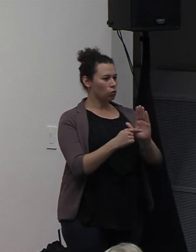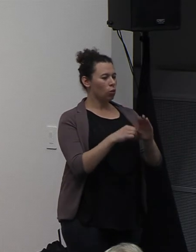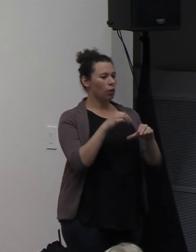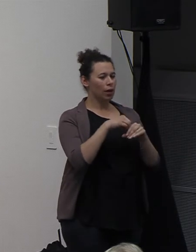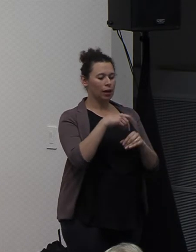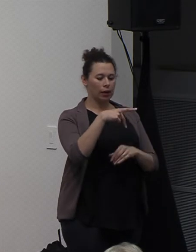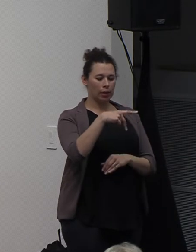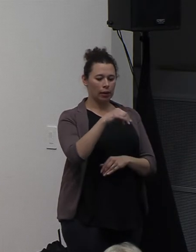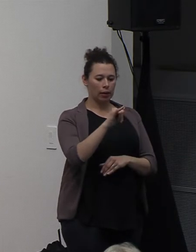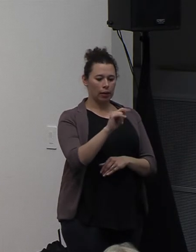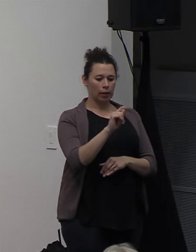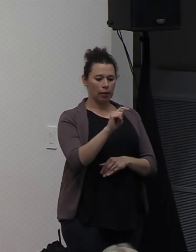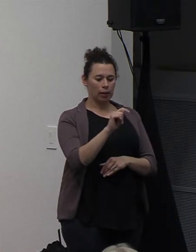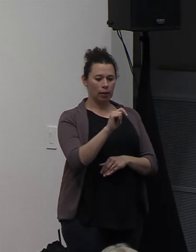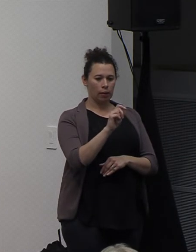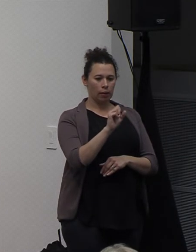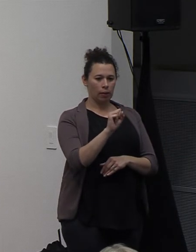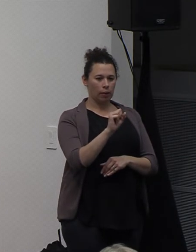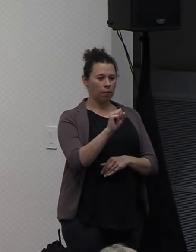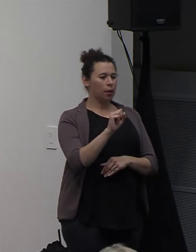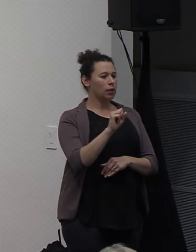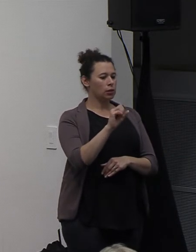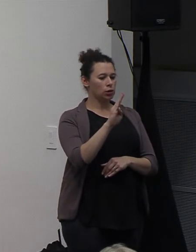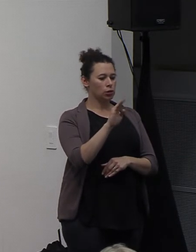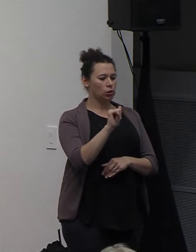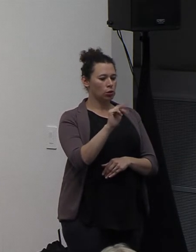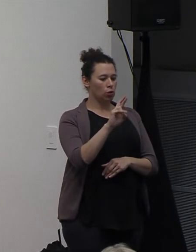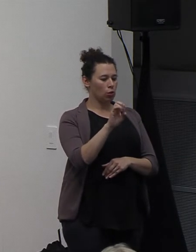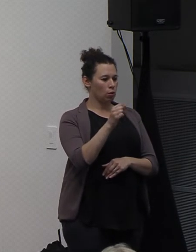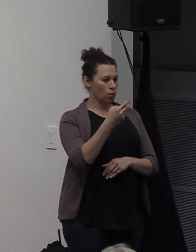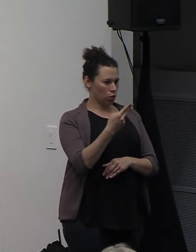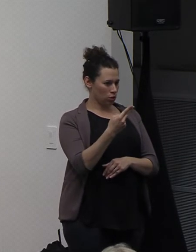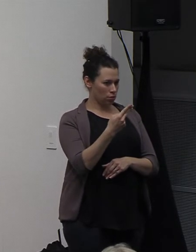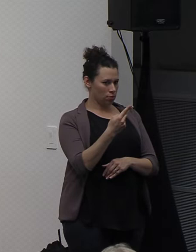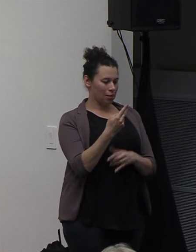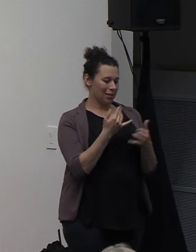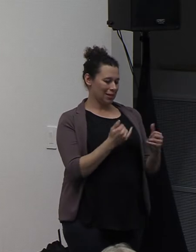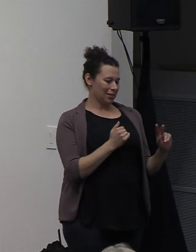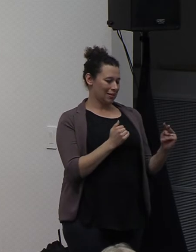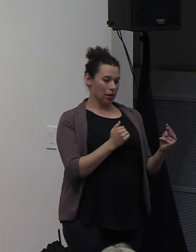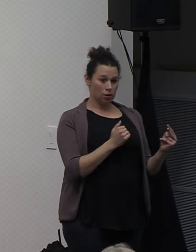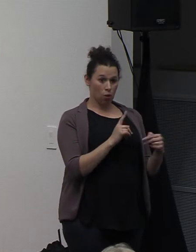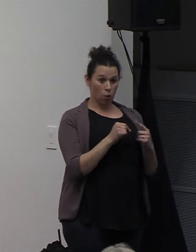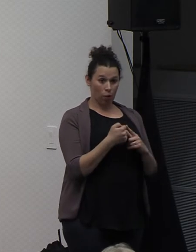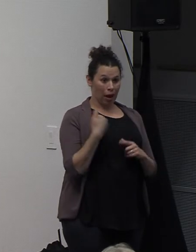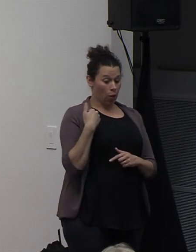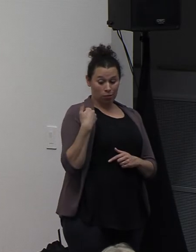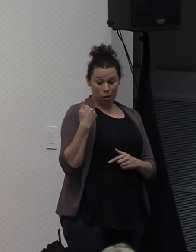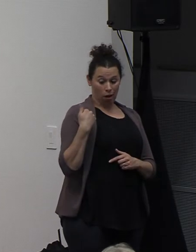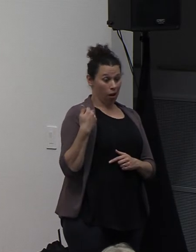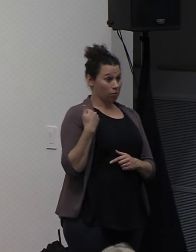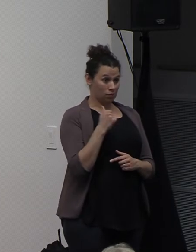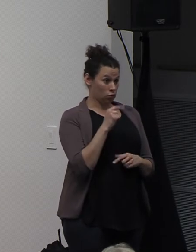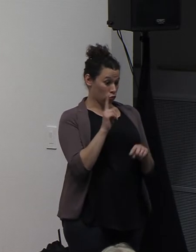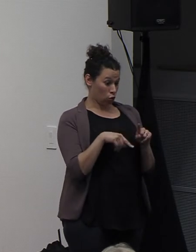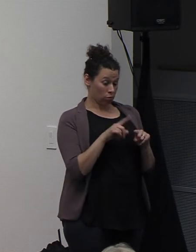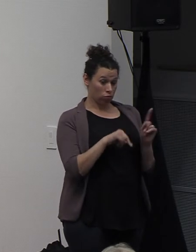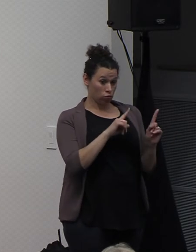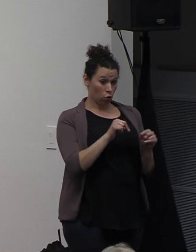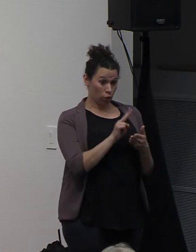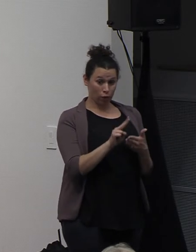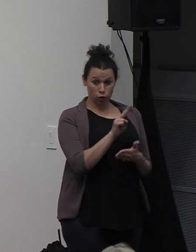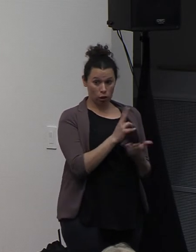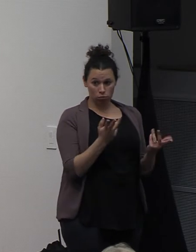Pittsburgh, and now it is the second. And when I was young, I have not the possibility to go on a university. You